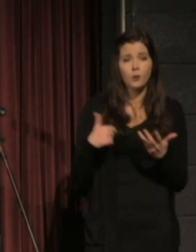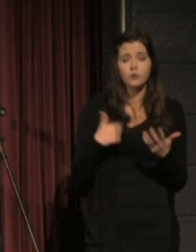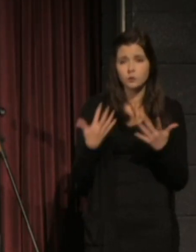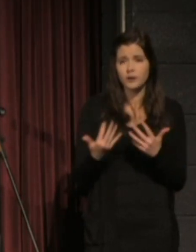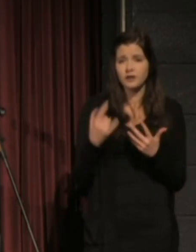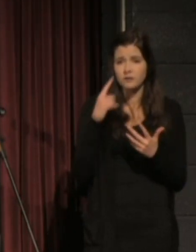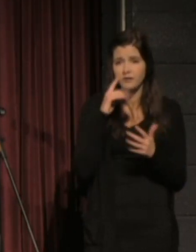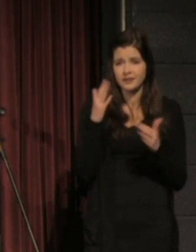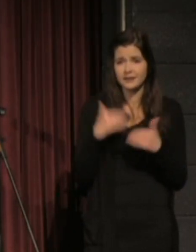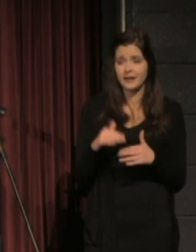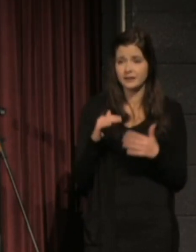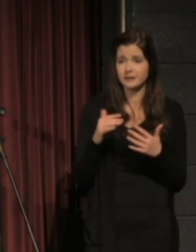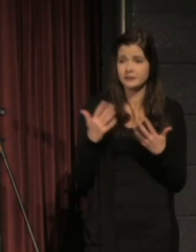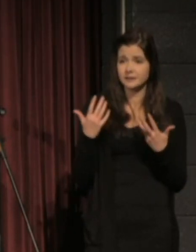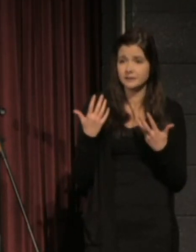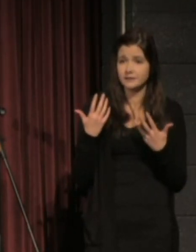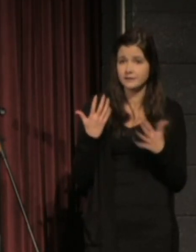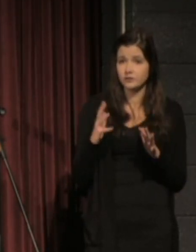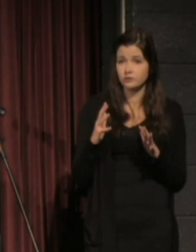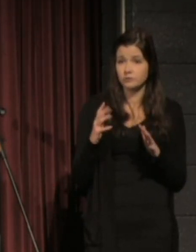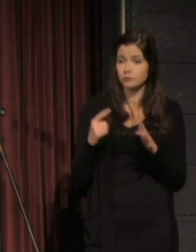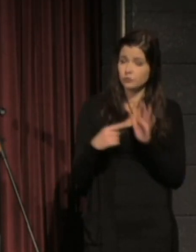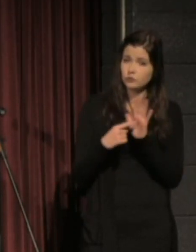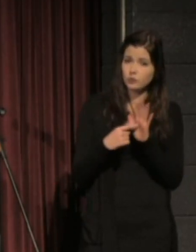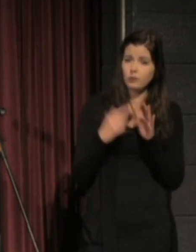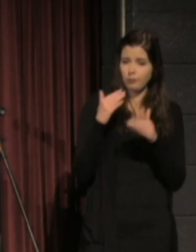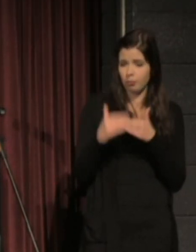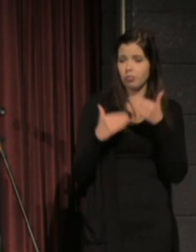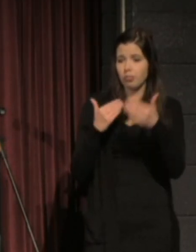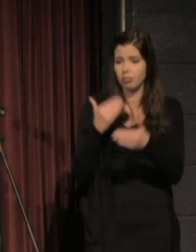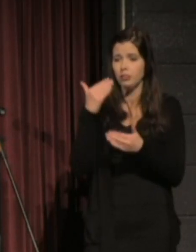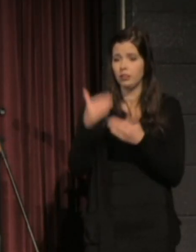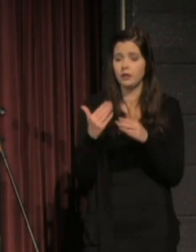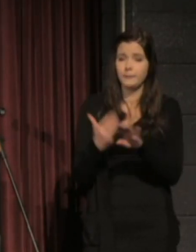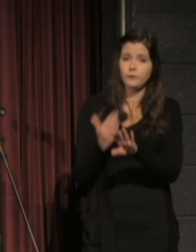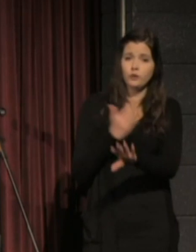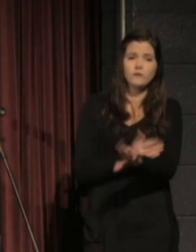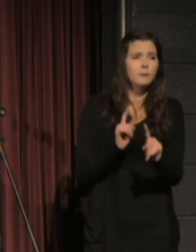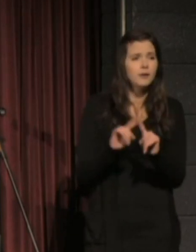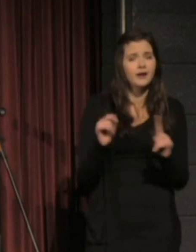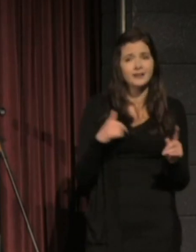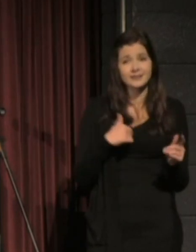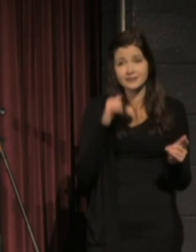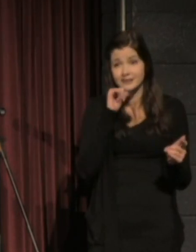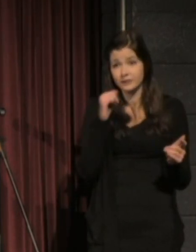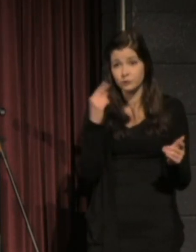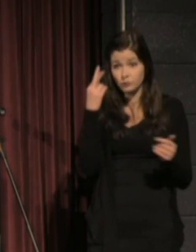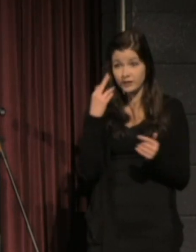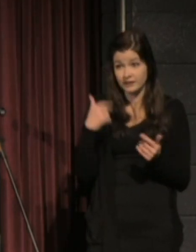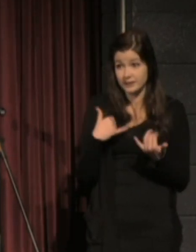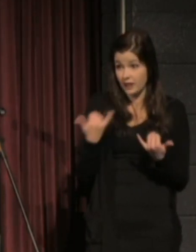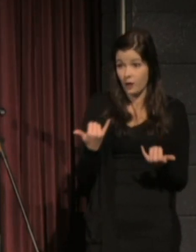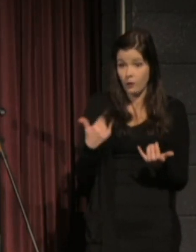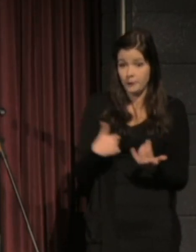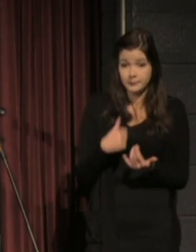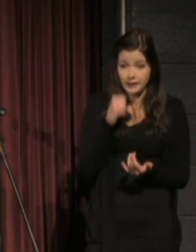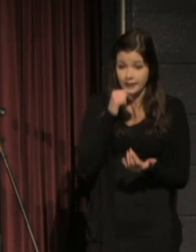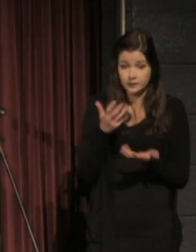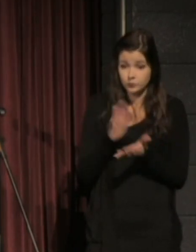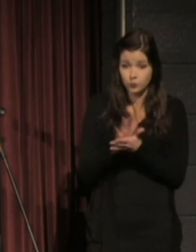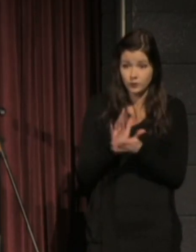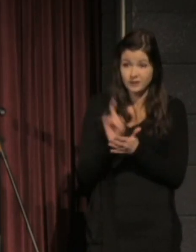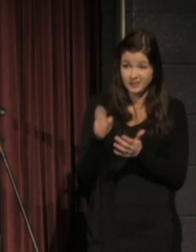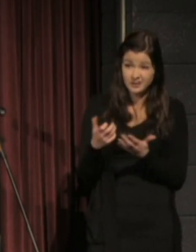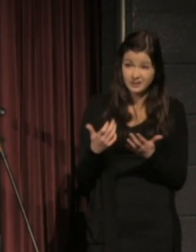hurdle to clear to demonstrate some sort of progress, but what I didn't realize is that now that I wasn't in school, I would need to